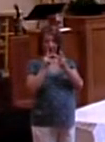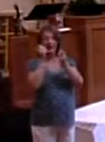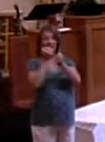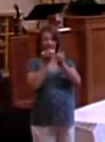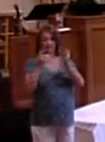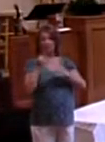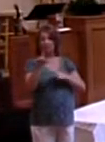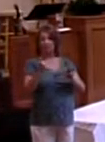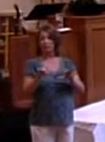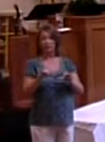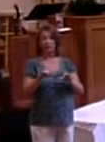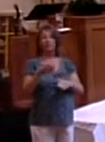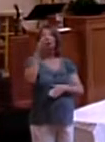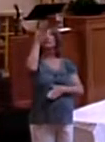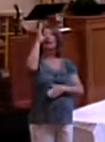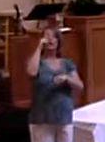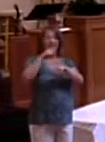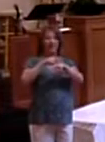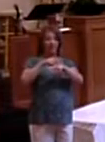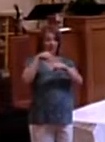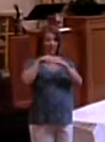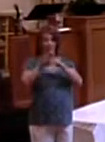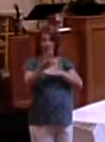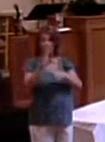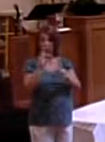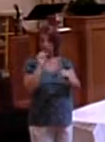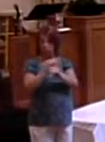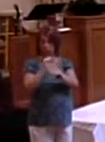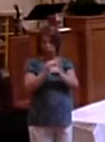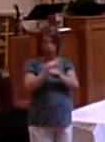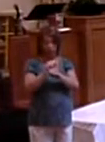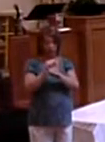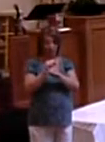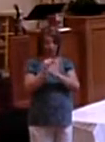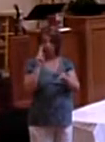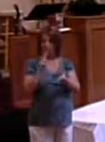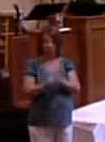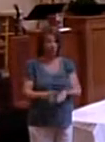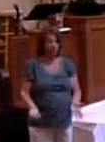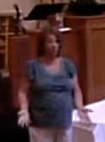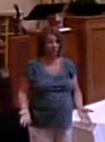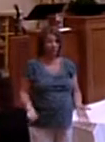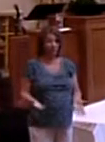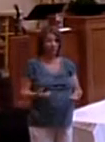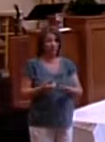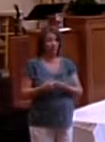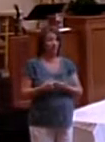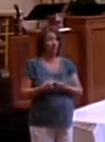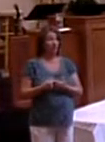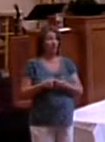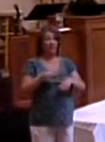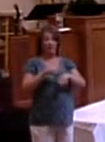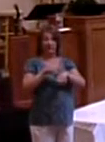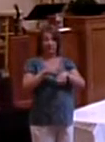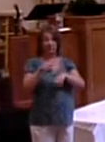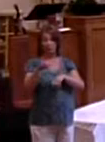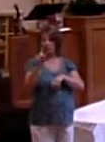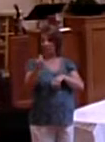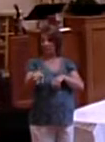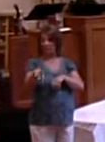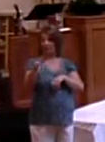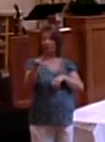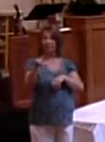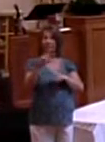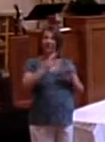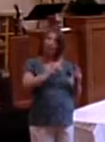do. God's timing in your job loss. God's timing in the times you're needing to find your way back to